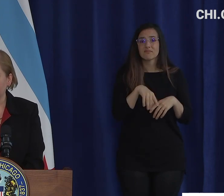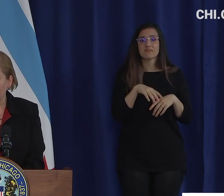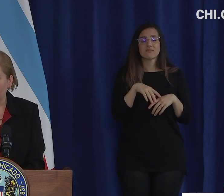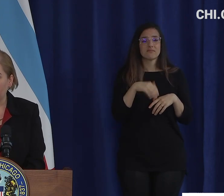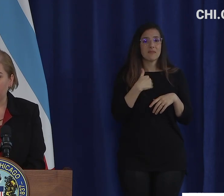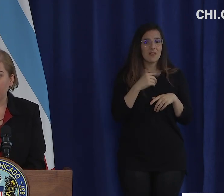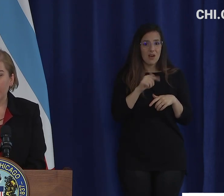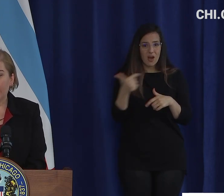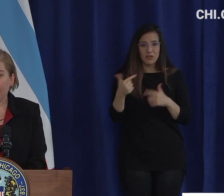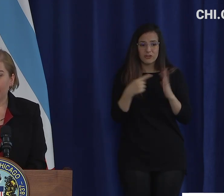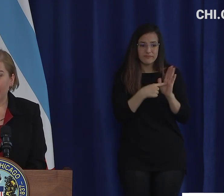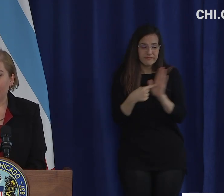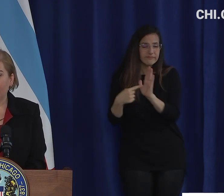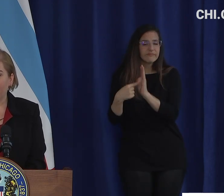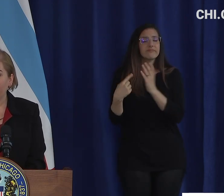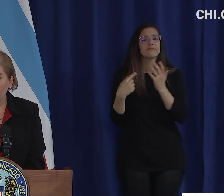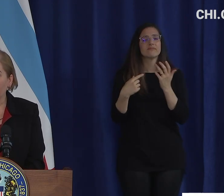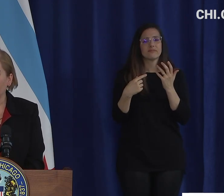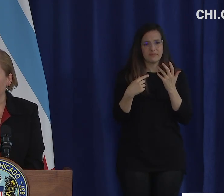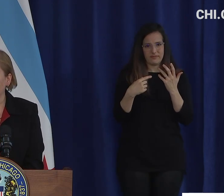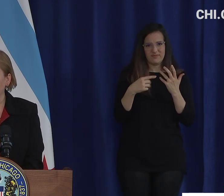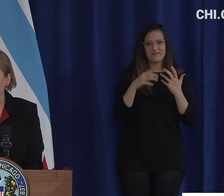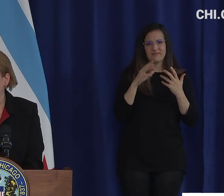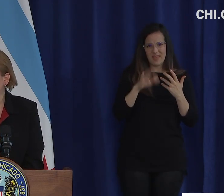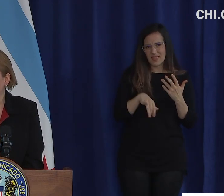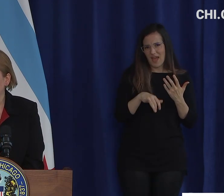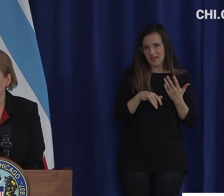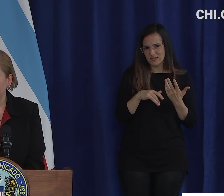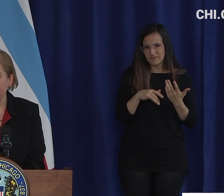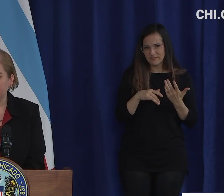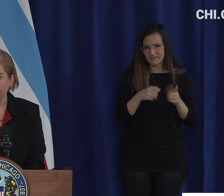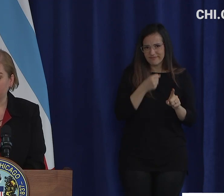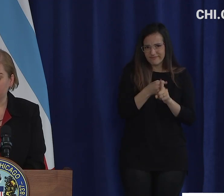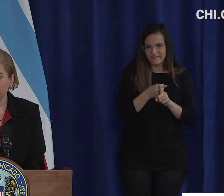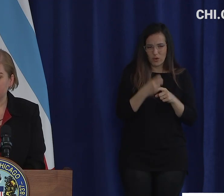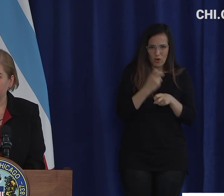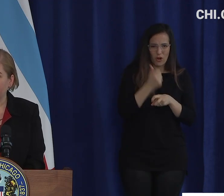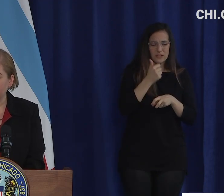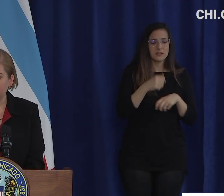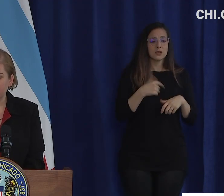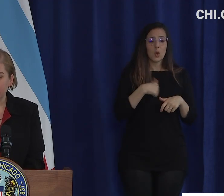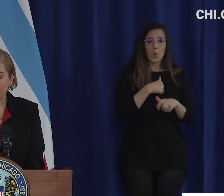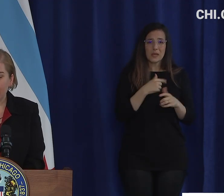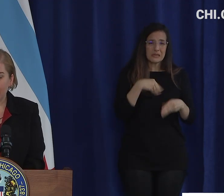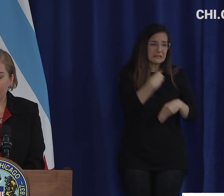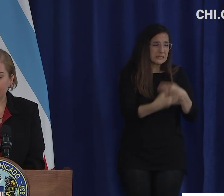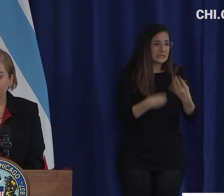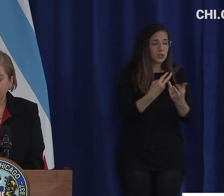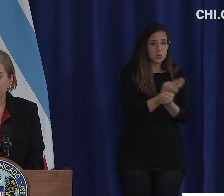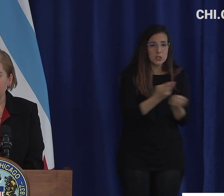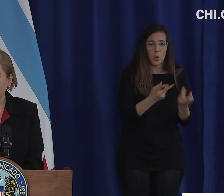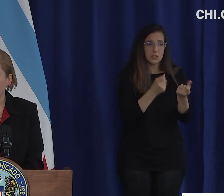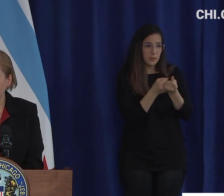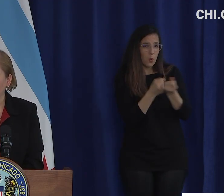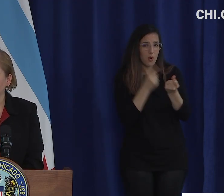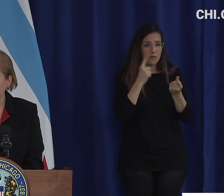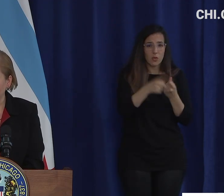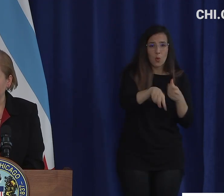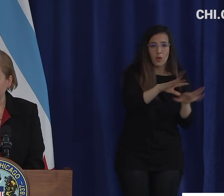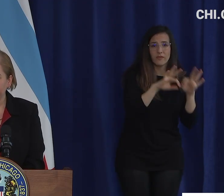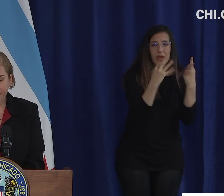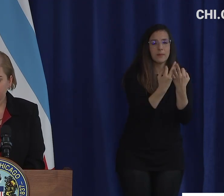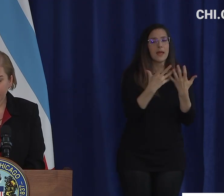resources and support for families that are in these difficult situations and continue to really